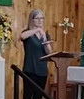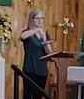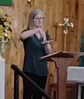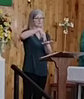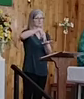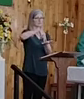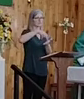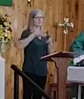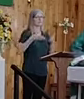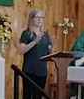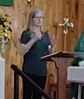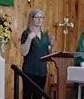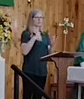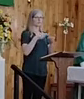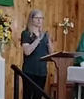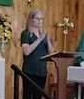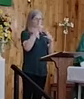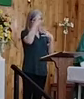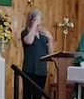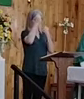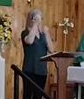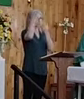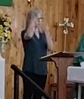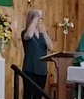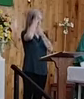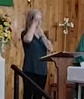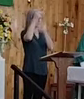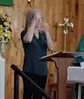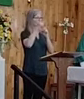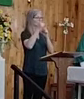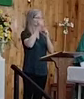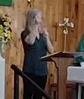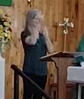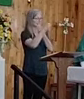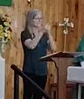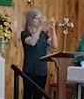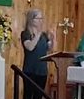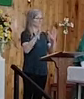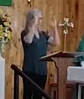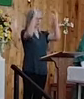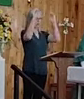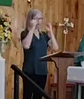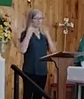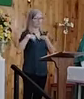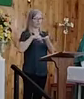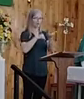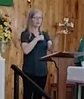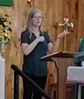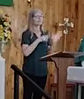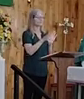Let us pray with confidence to the Father in the words our Savior taught us.